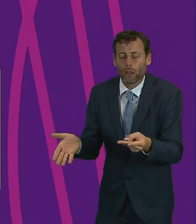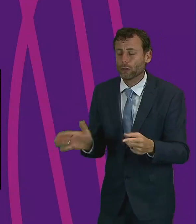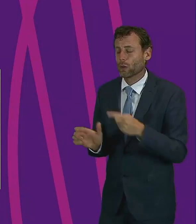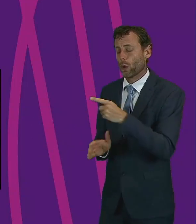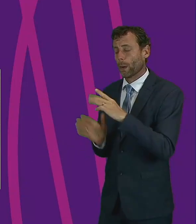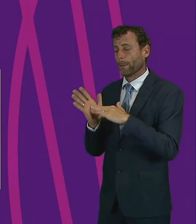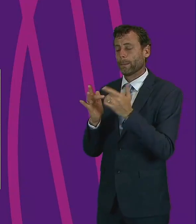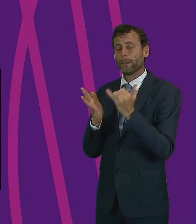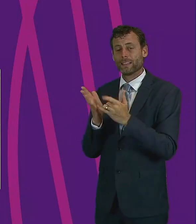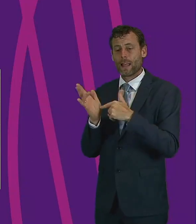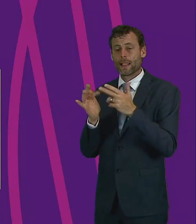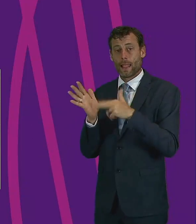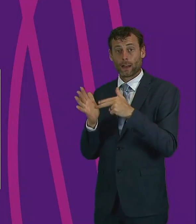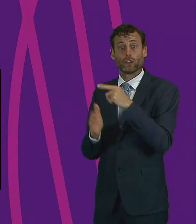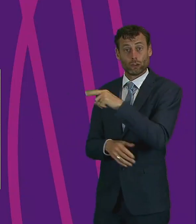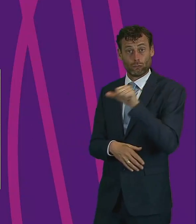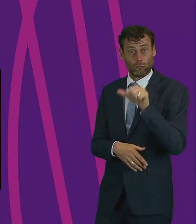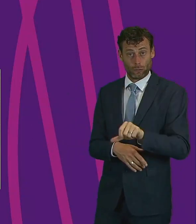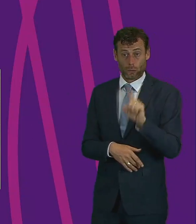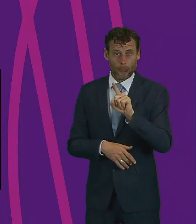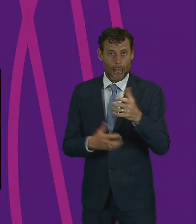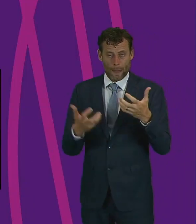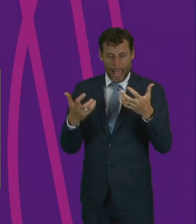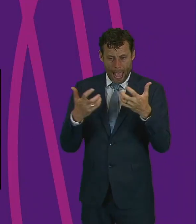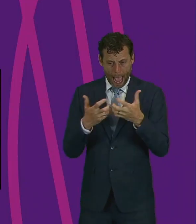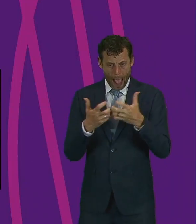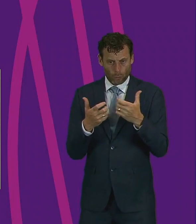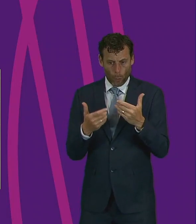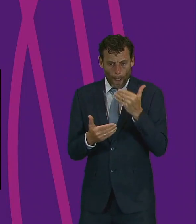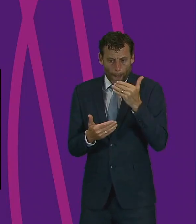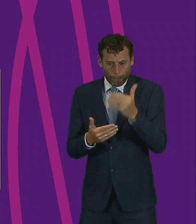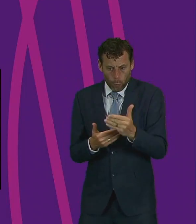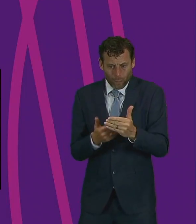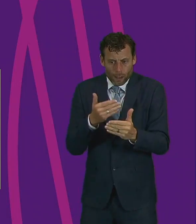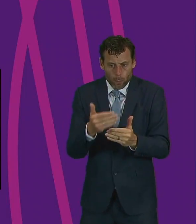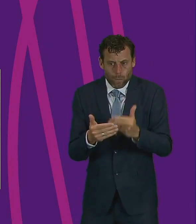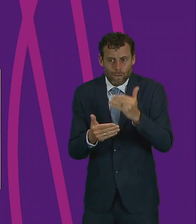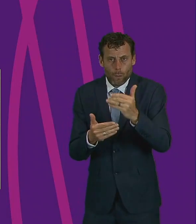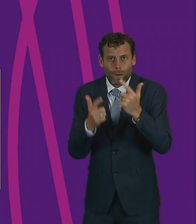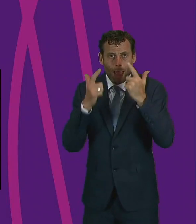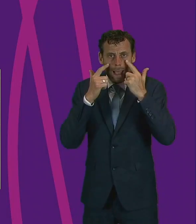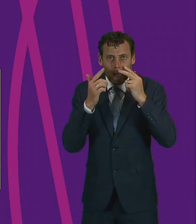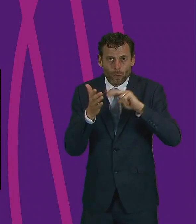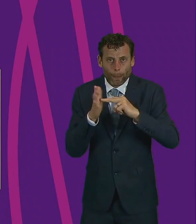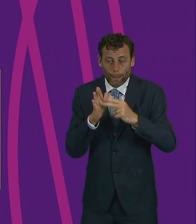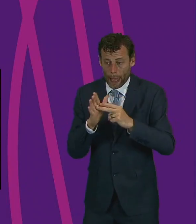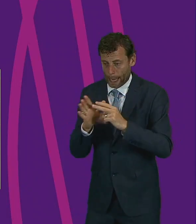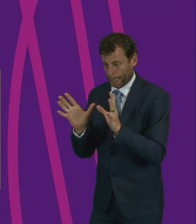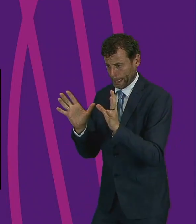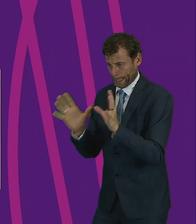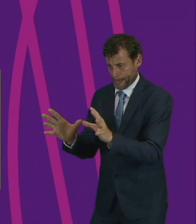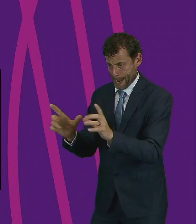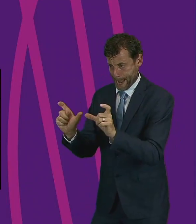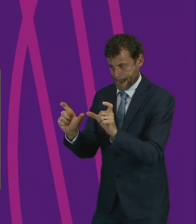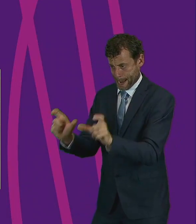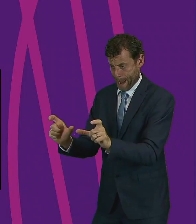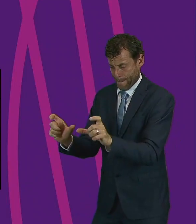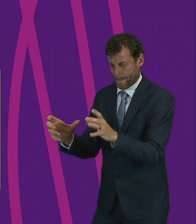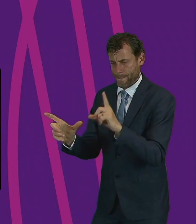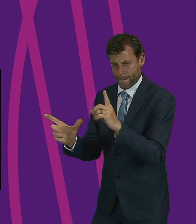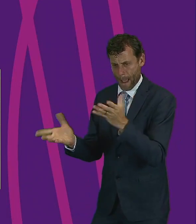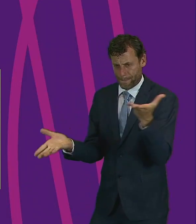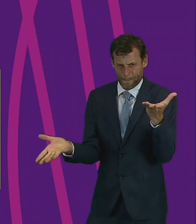says that this will be about months of careful planning, and those plans may change as they go. I share the